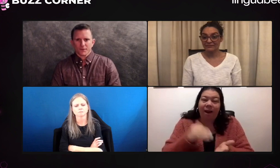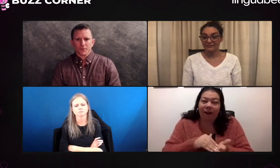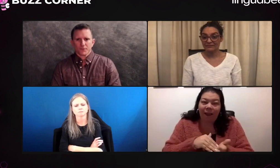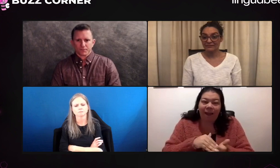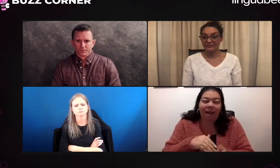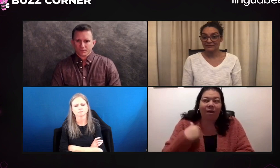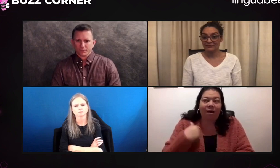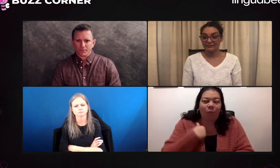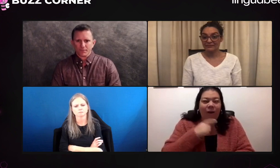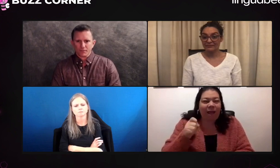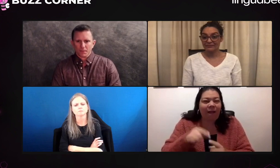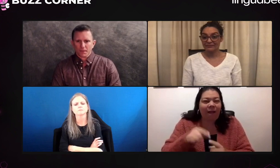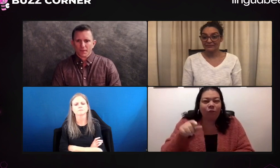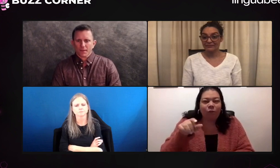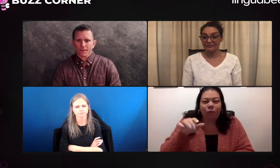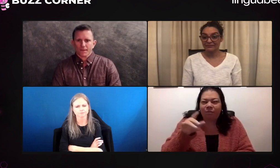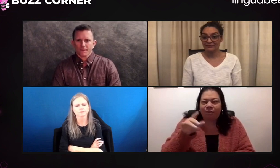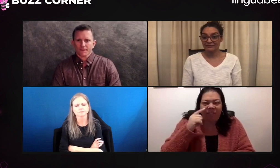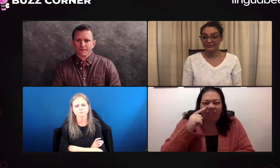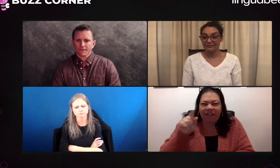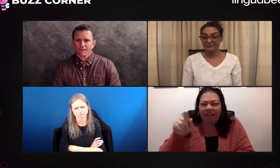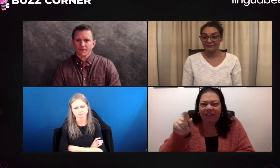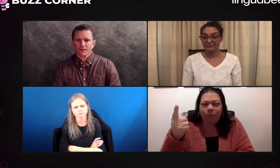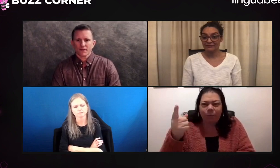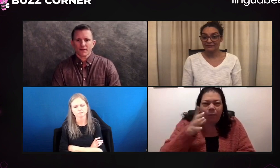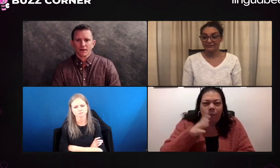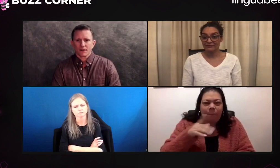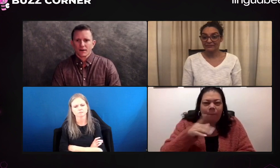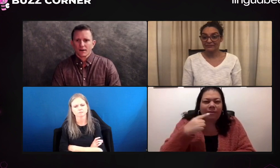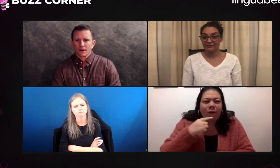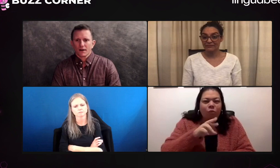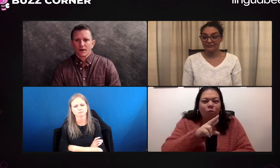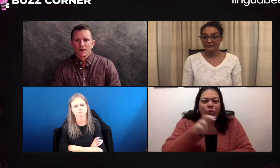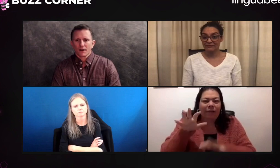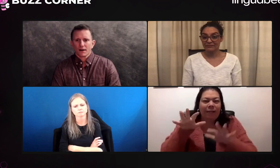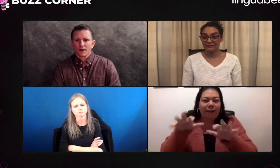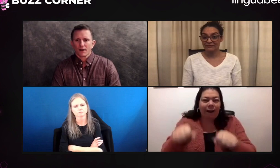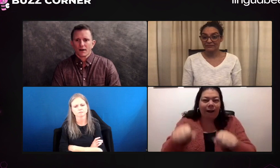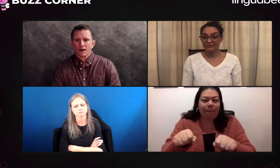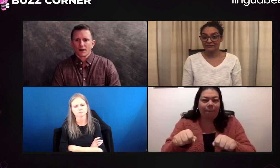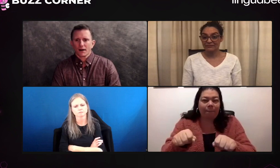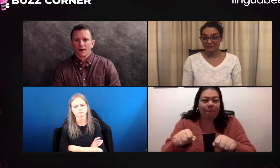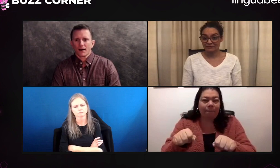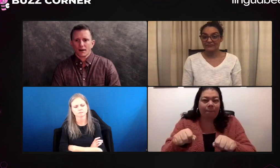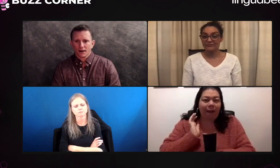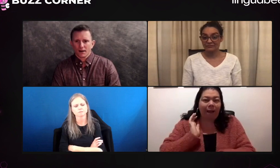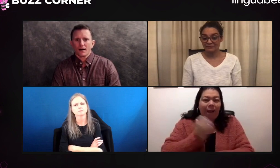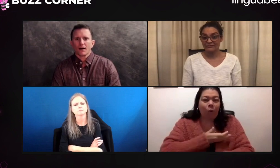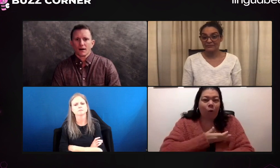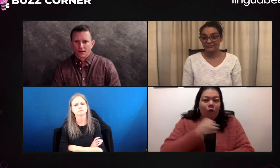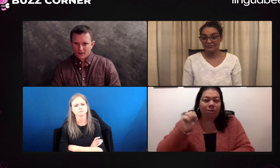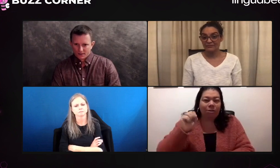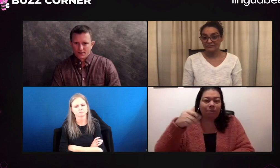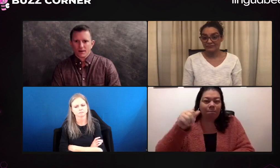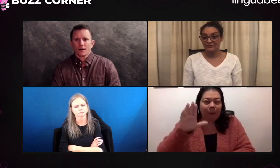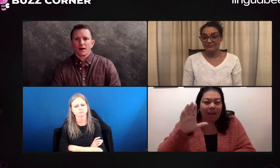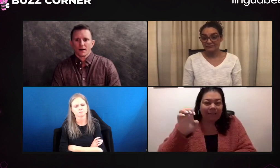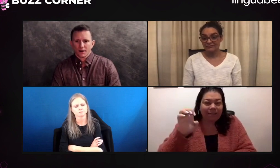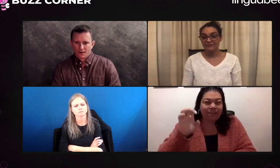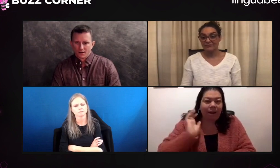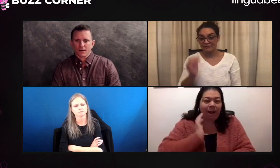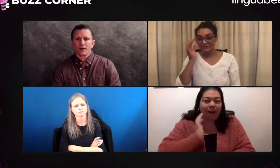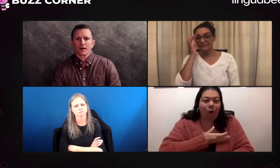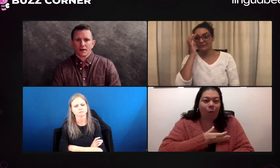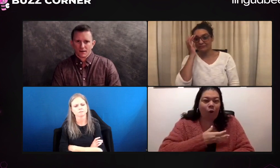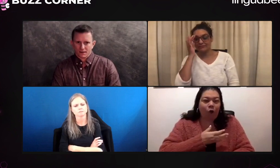like we suffer with, a lot of the times having to do this extra work of making sure that